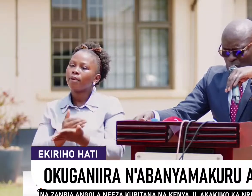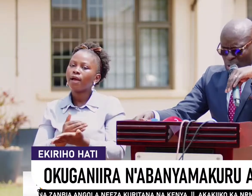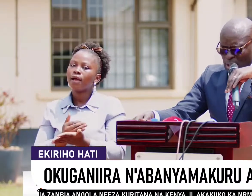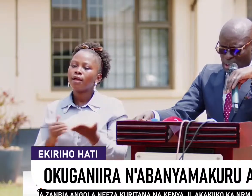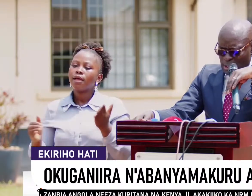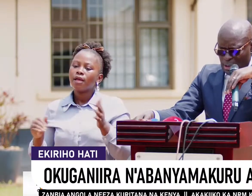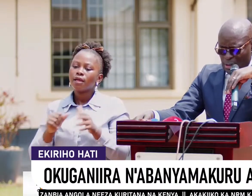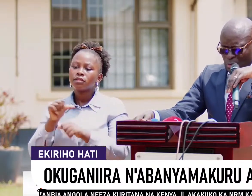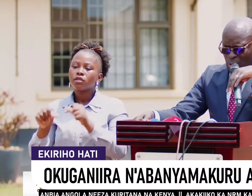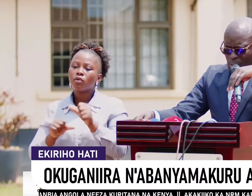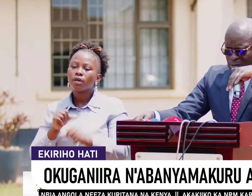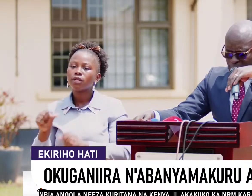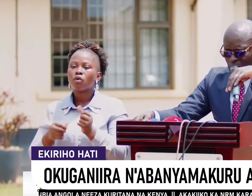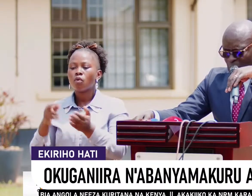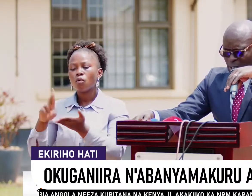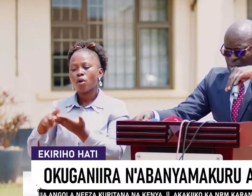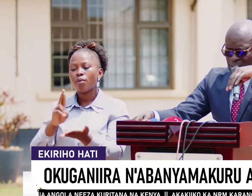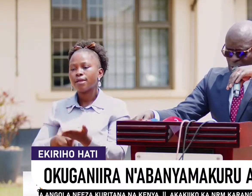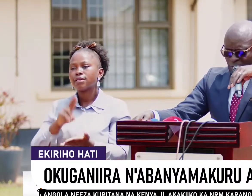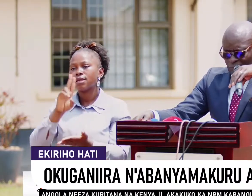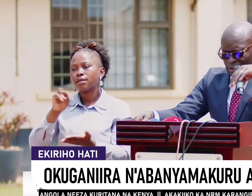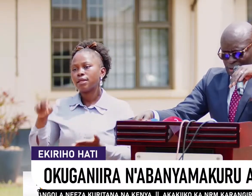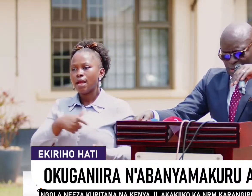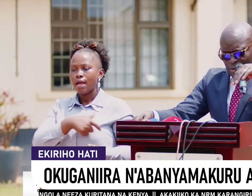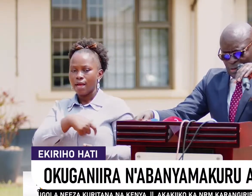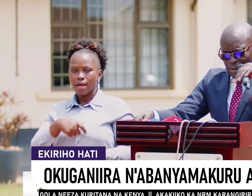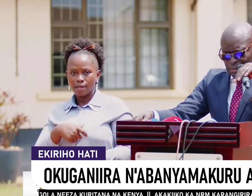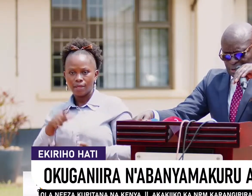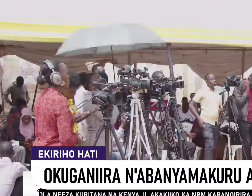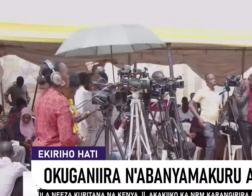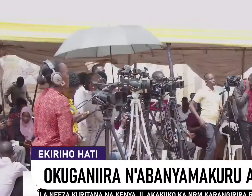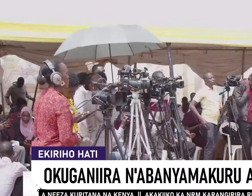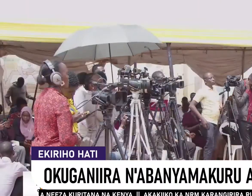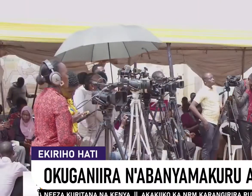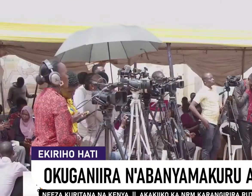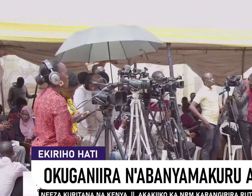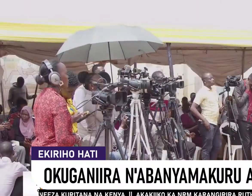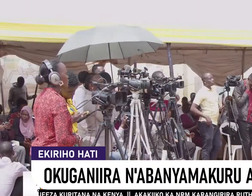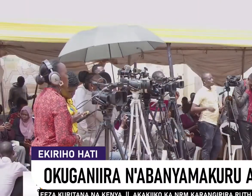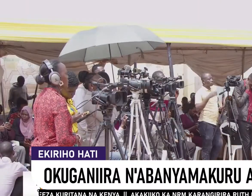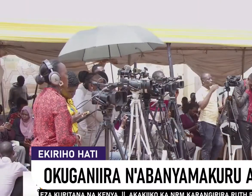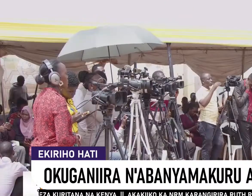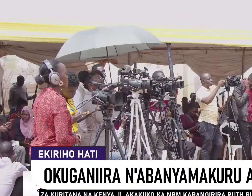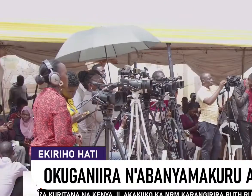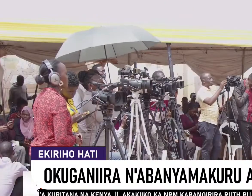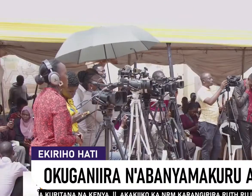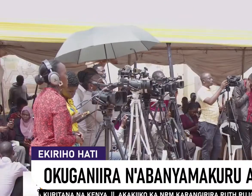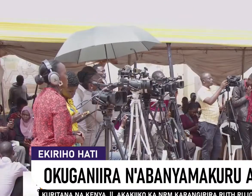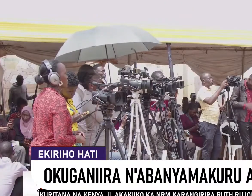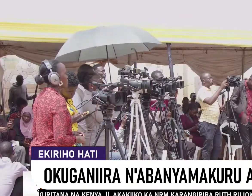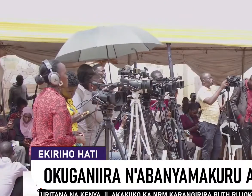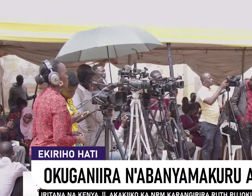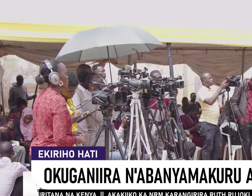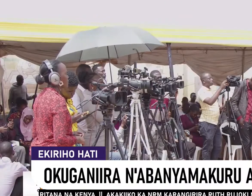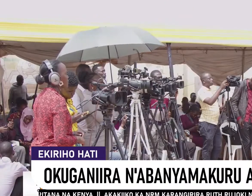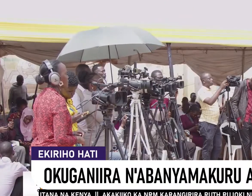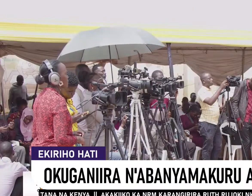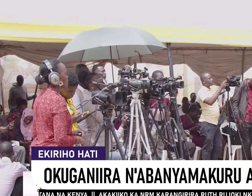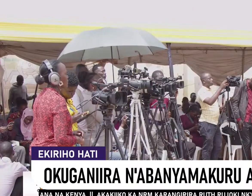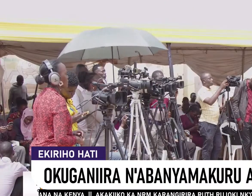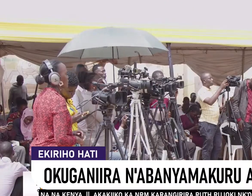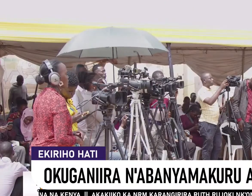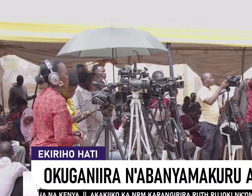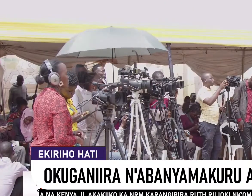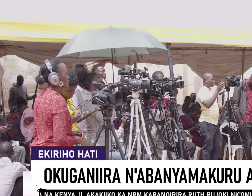ku okwewandisa kwa candidate waffe ku bwa president. Twagala kwebaza abo bonna